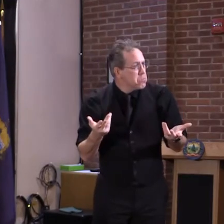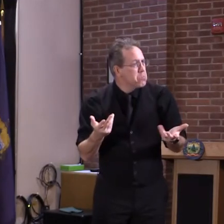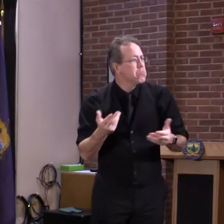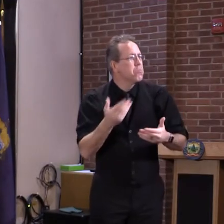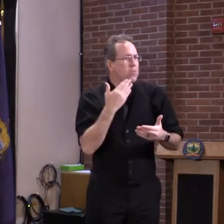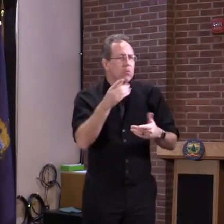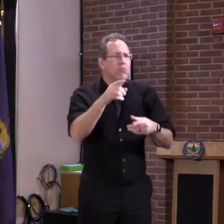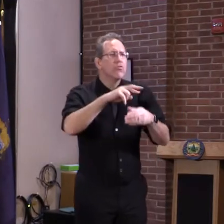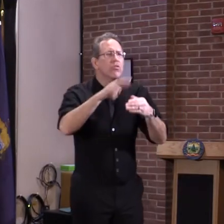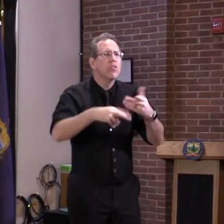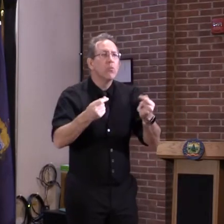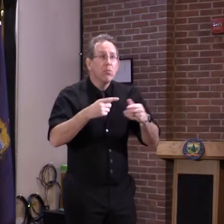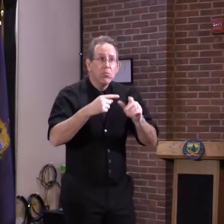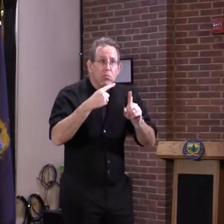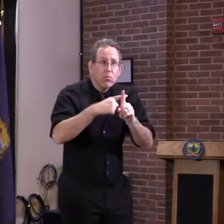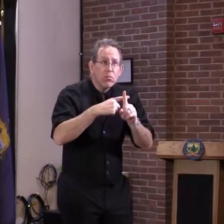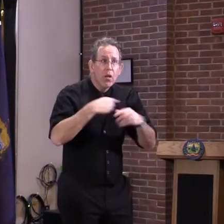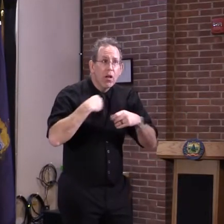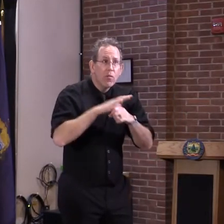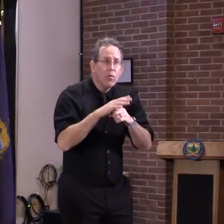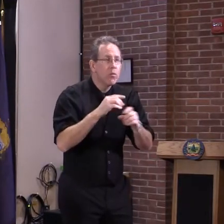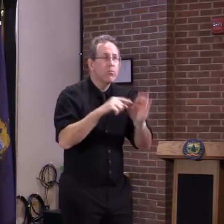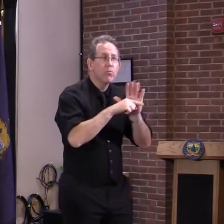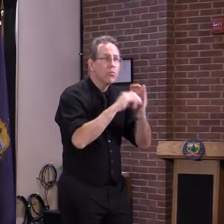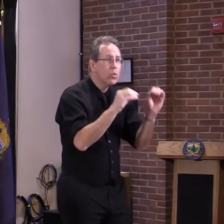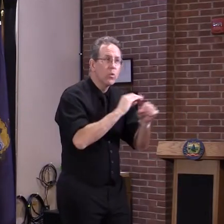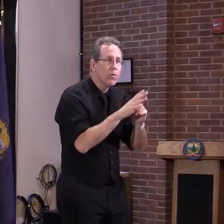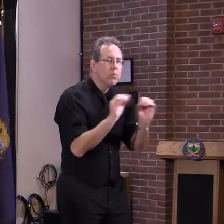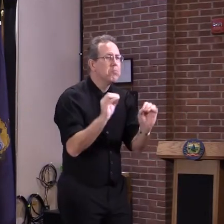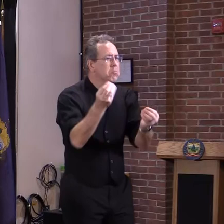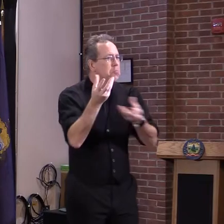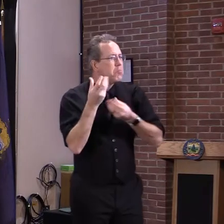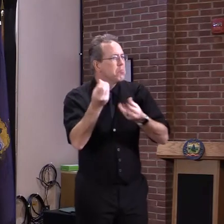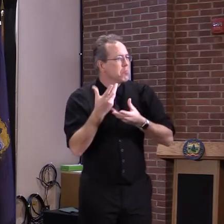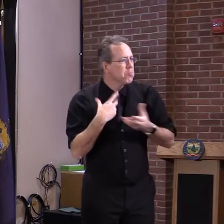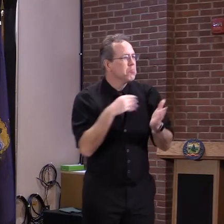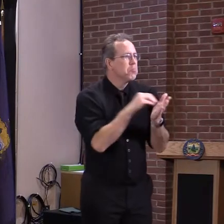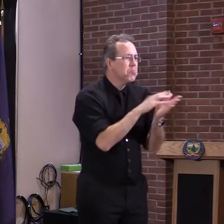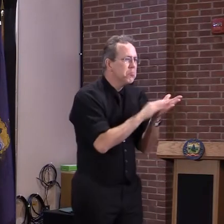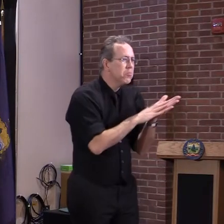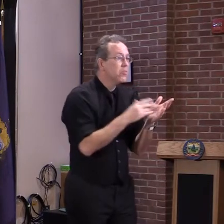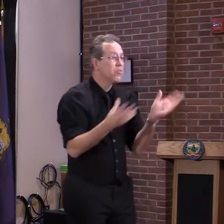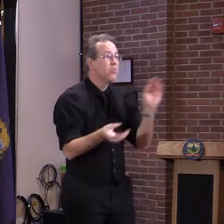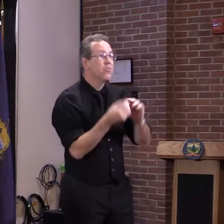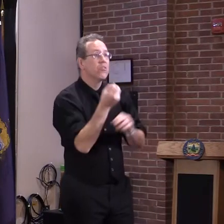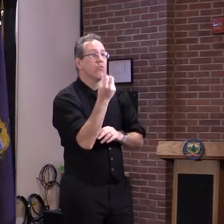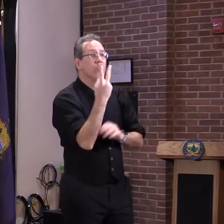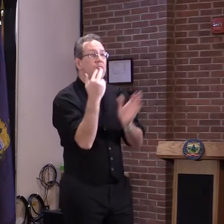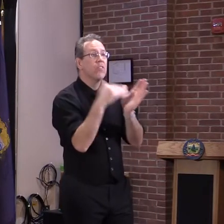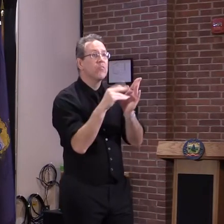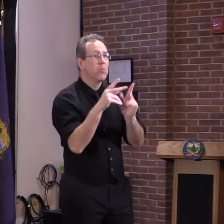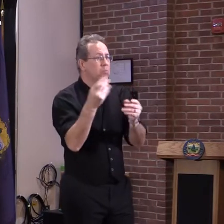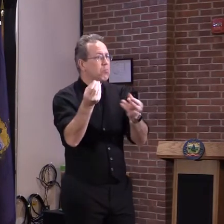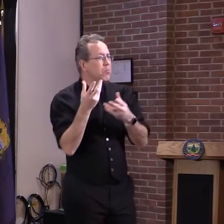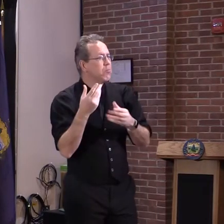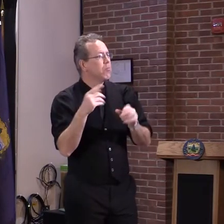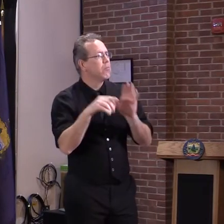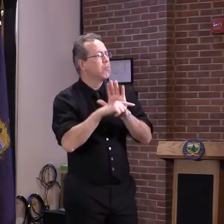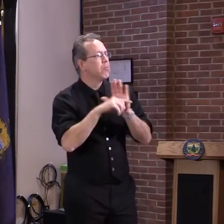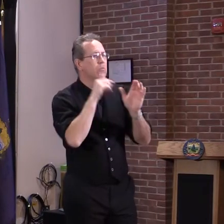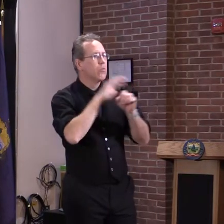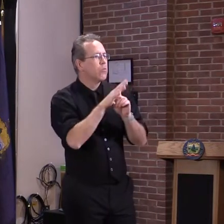results, and about double that were conveyed to us that were negative results. We obviously don't know